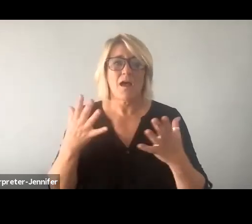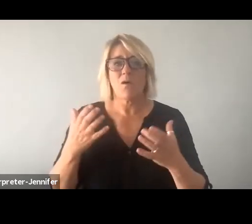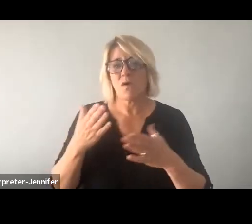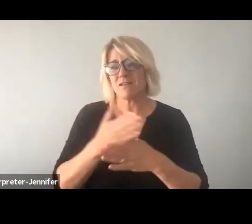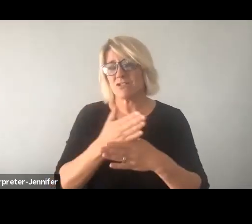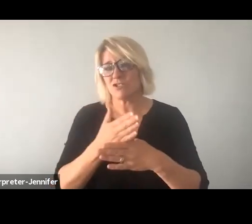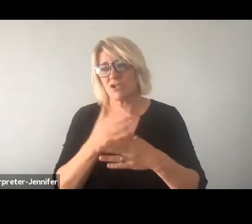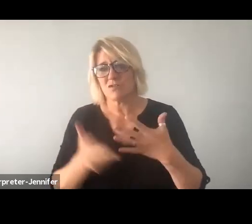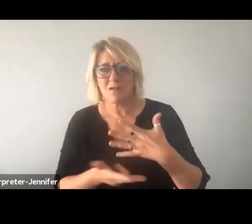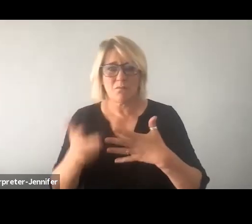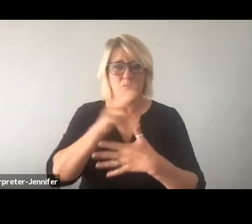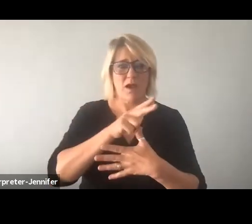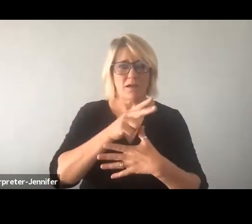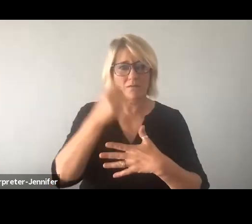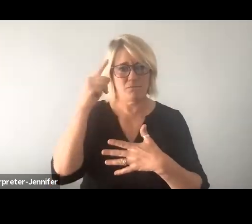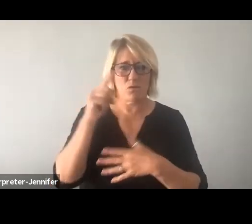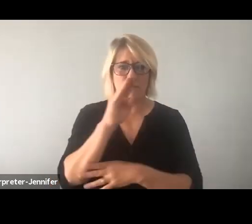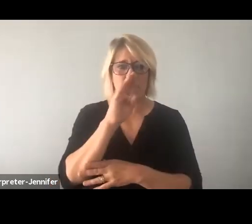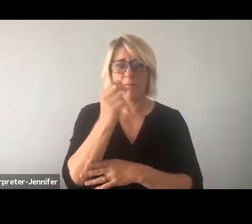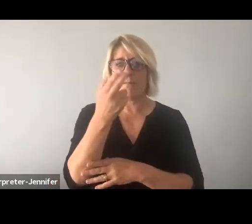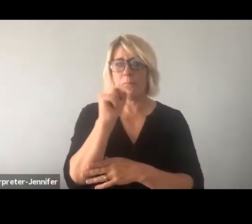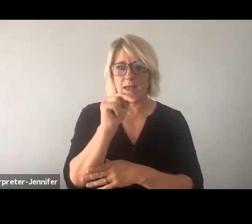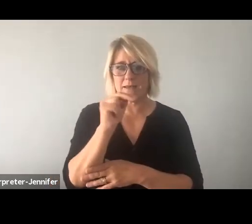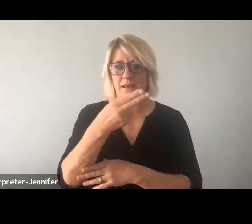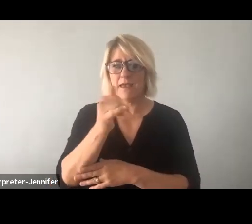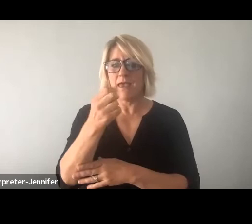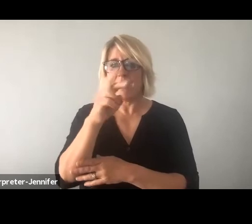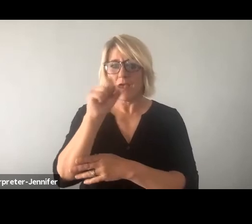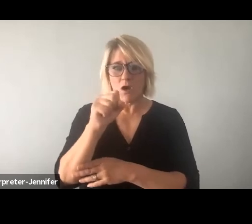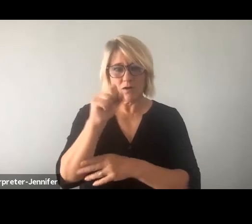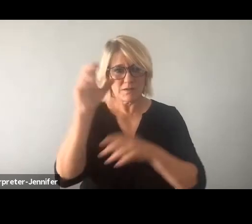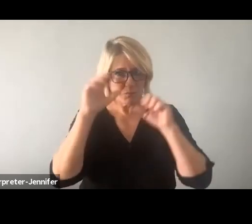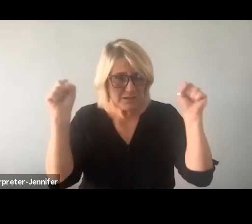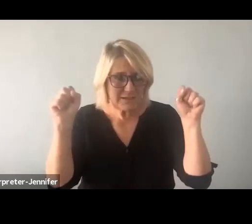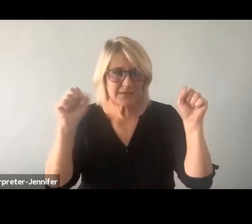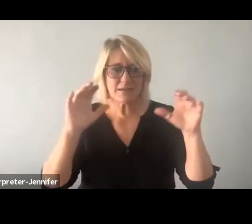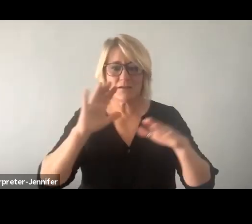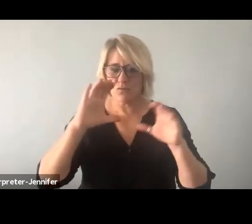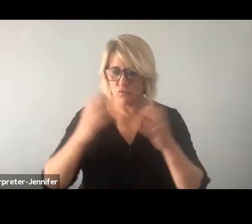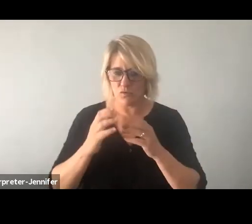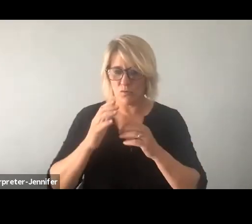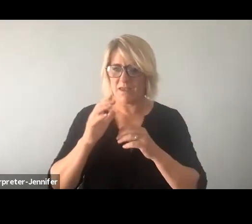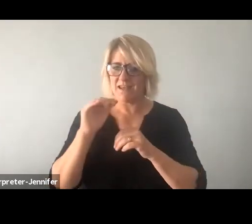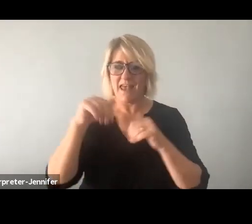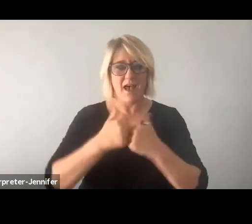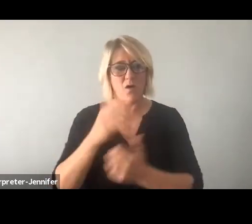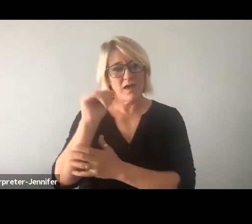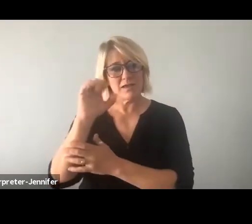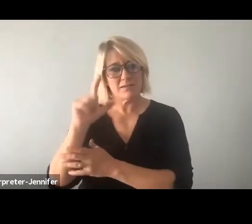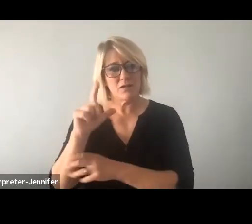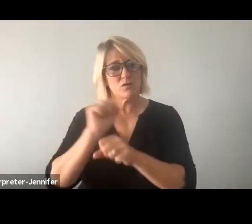of the Biden-Harris administration and the way that ACL is working with all of our partners to move forward on